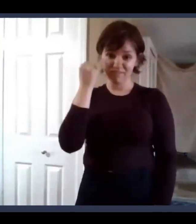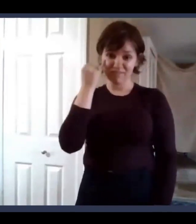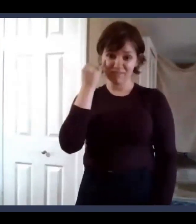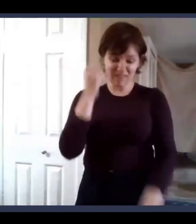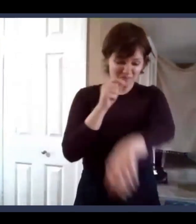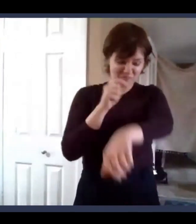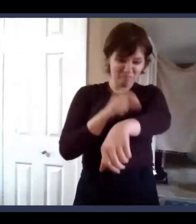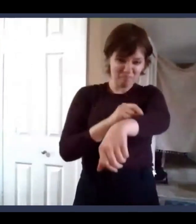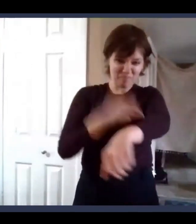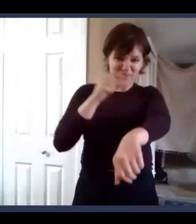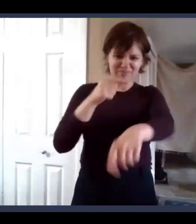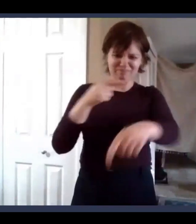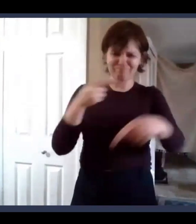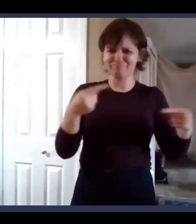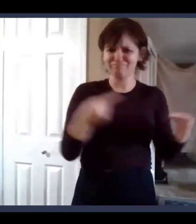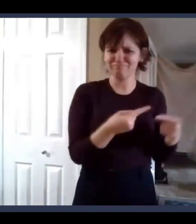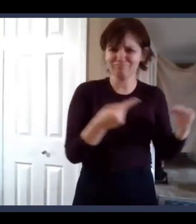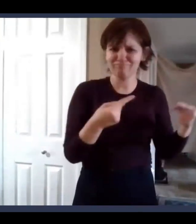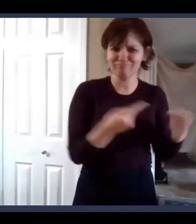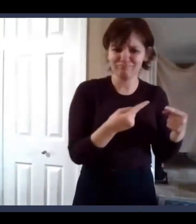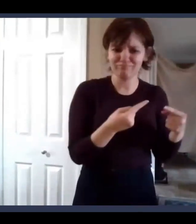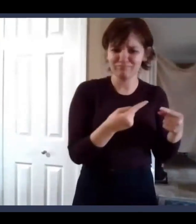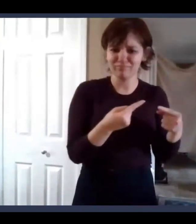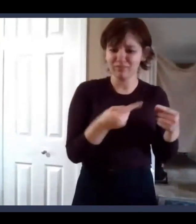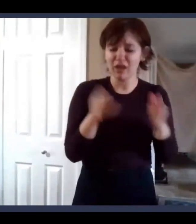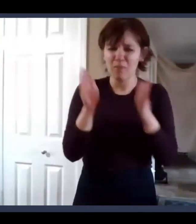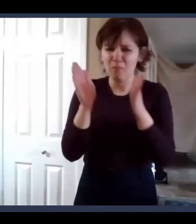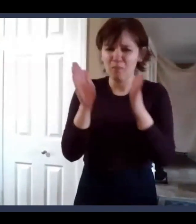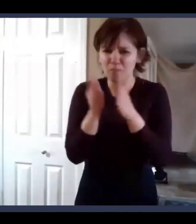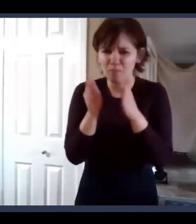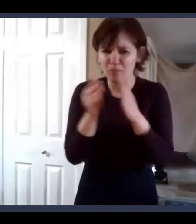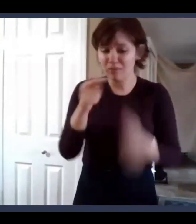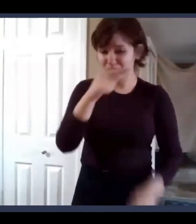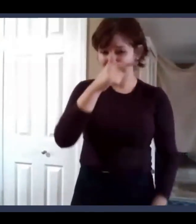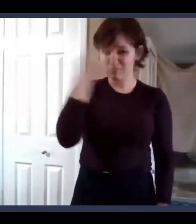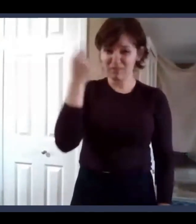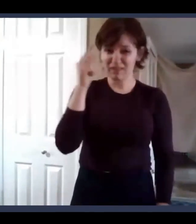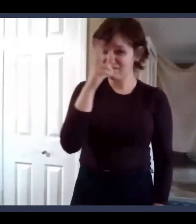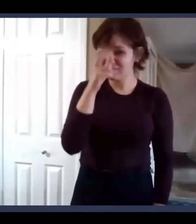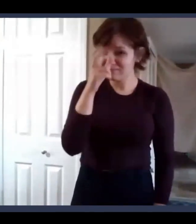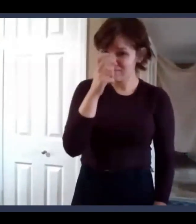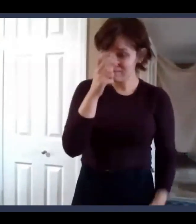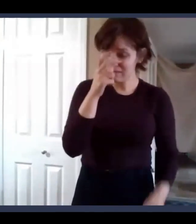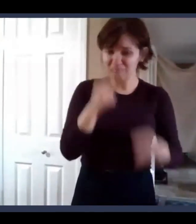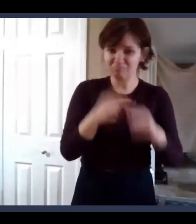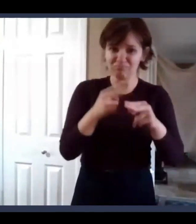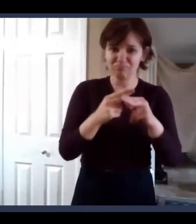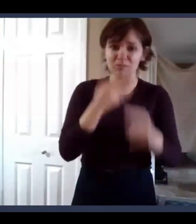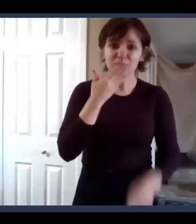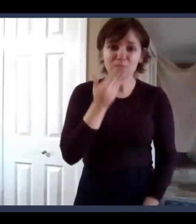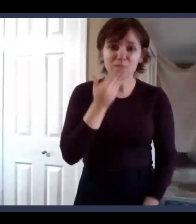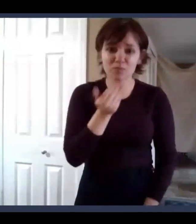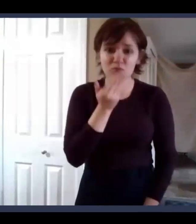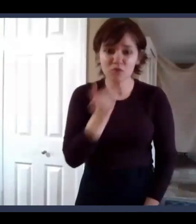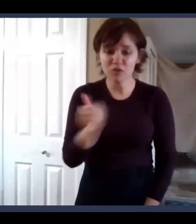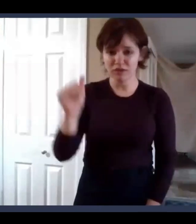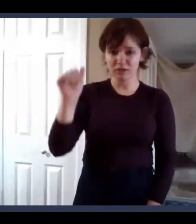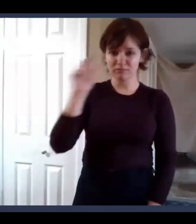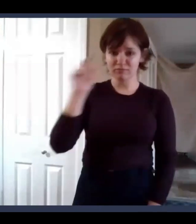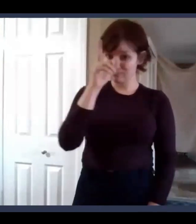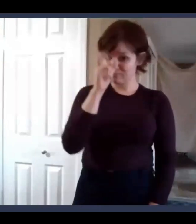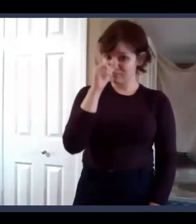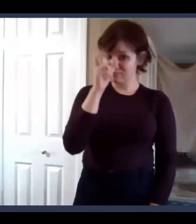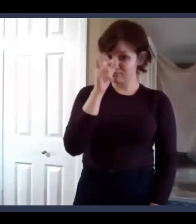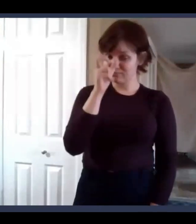the tiny little black ones that you see in your house that people call sugar ants, which actually are looking for sugar or water, the